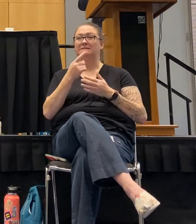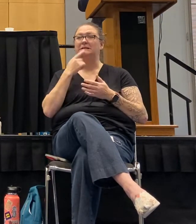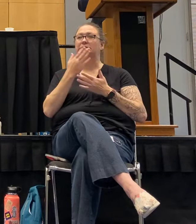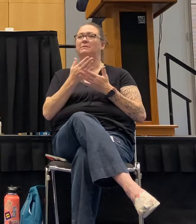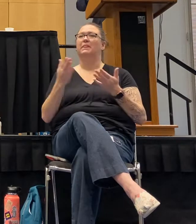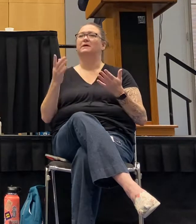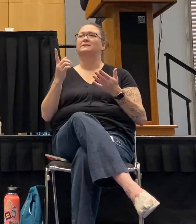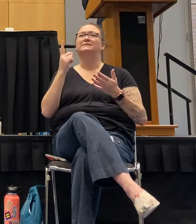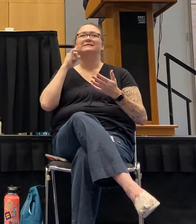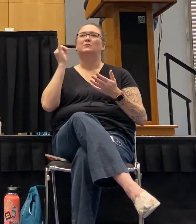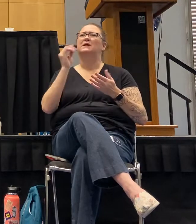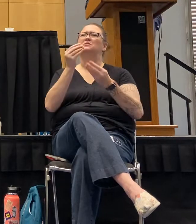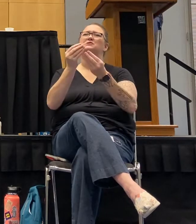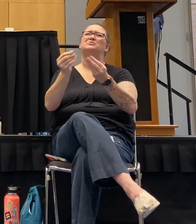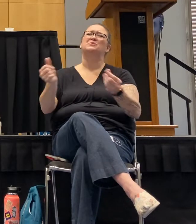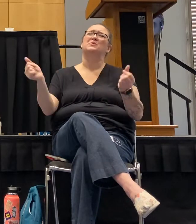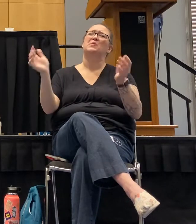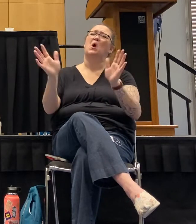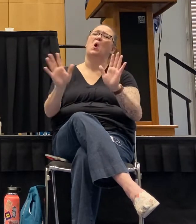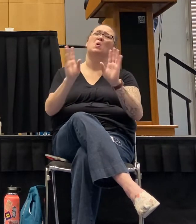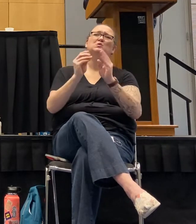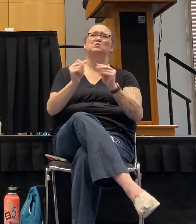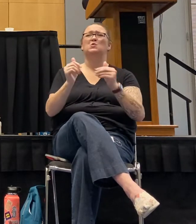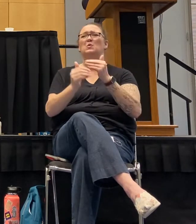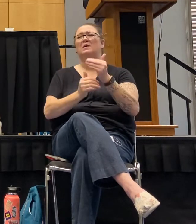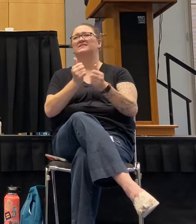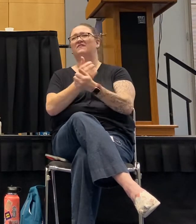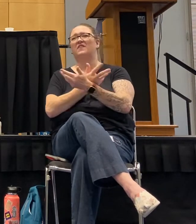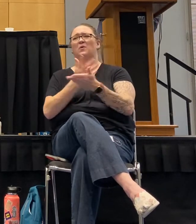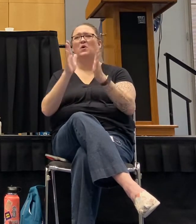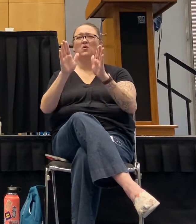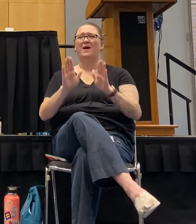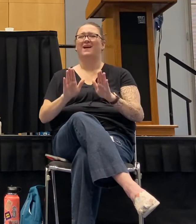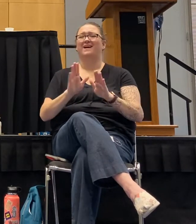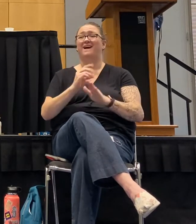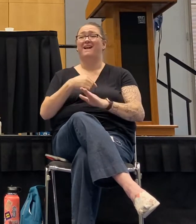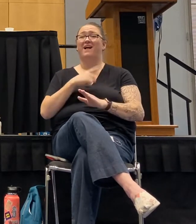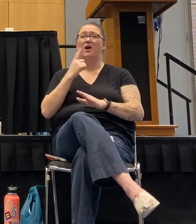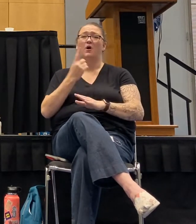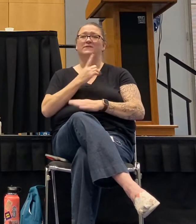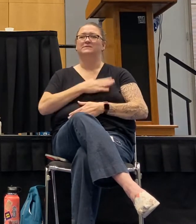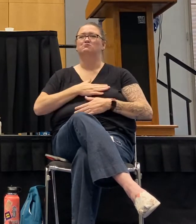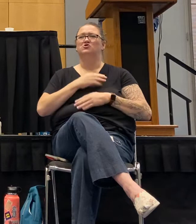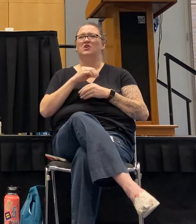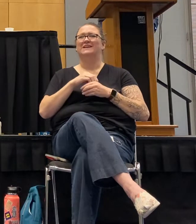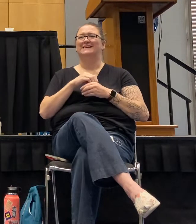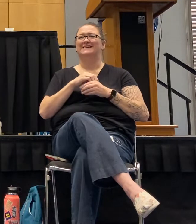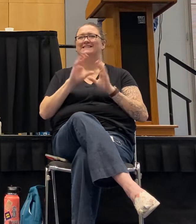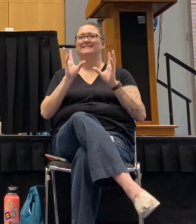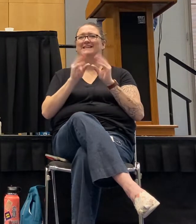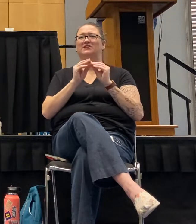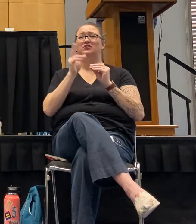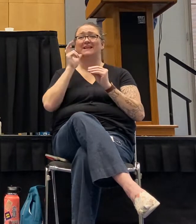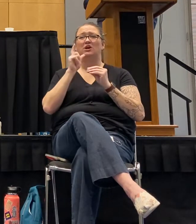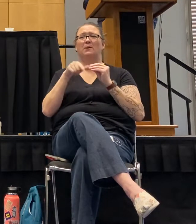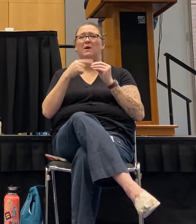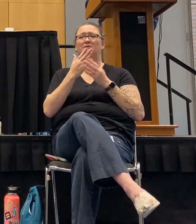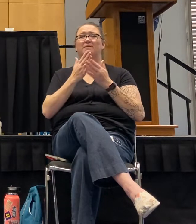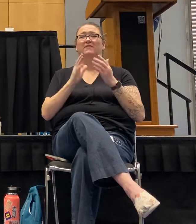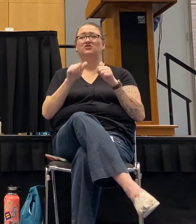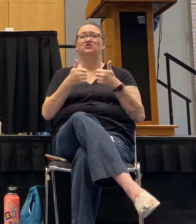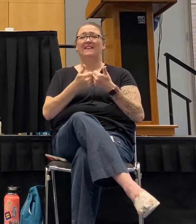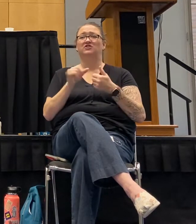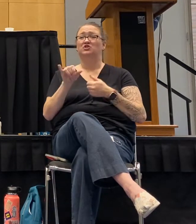and it sounds like it was just a smooth, process, and everything went great. And I always appreciate in sessions hearing about some of the challenges as well as